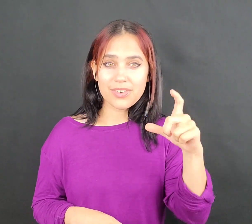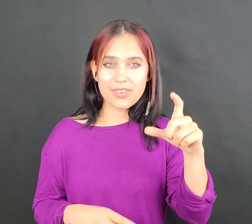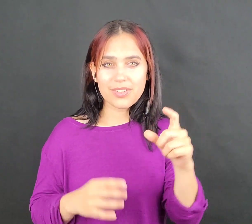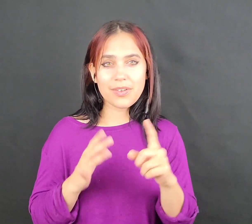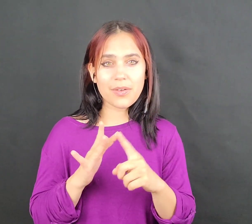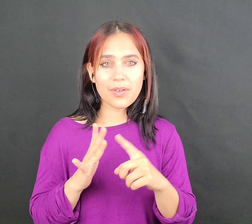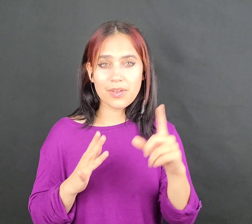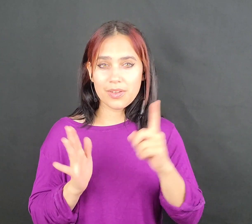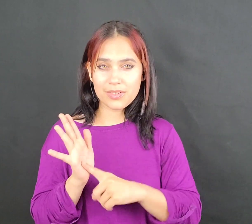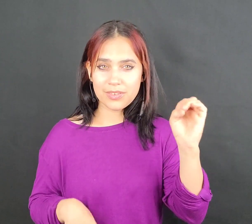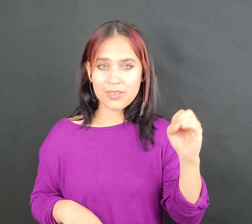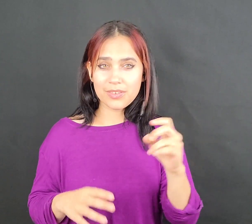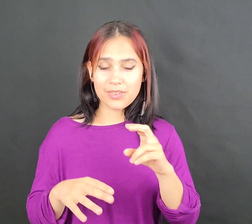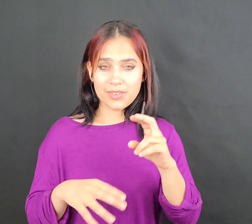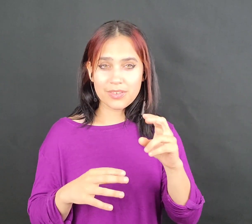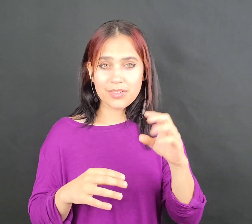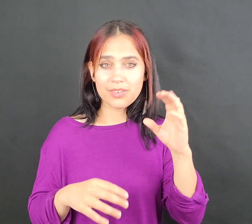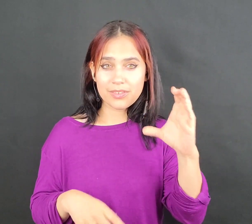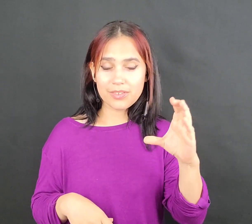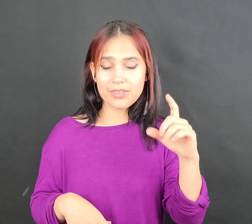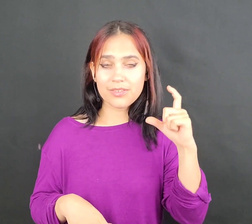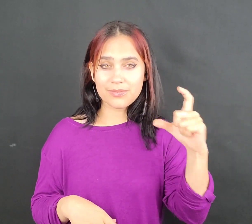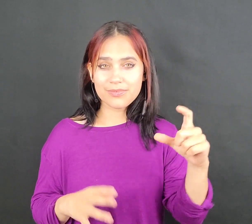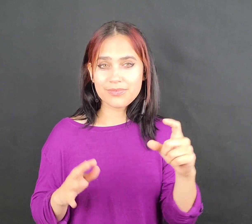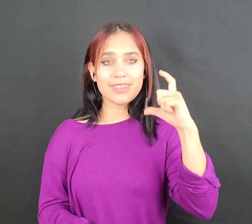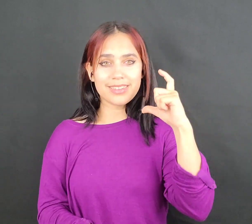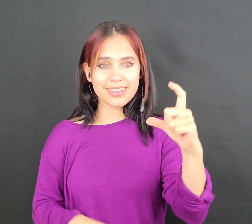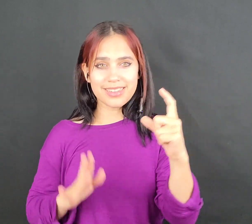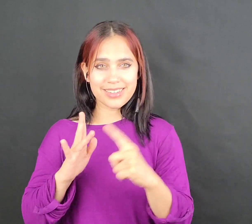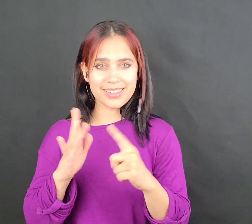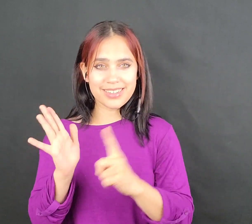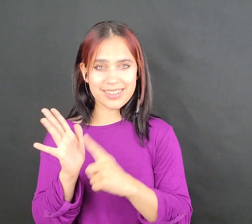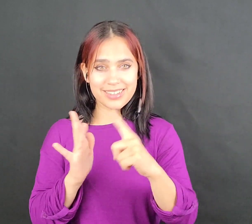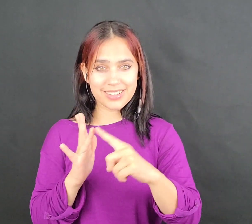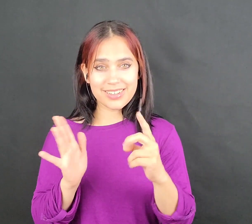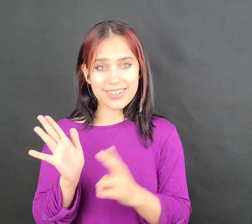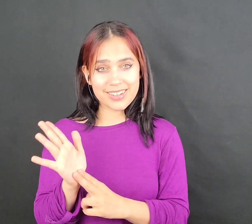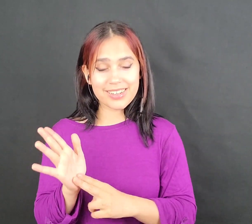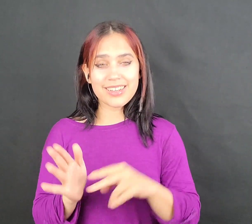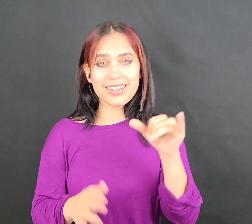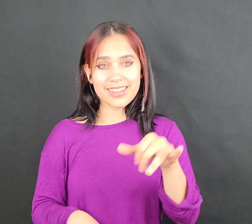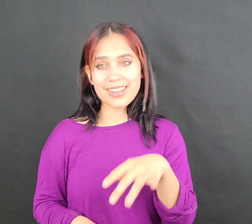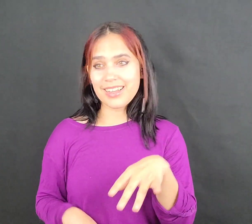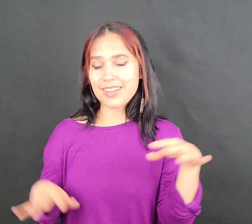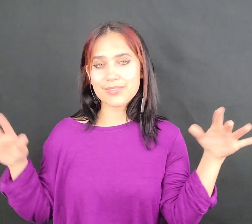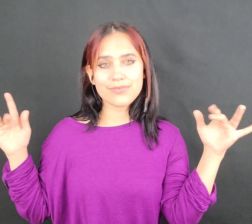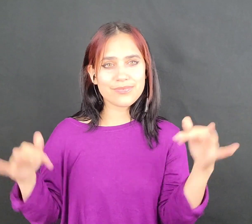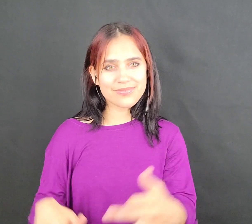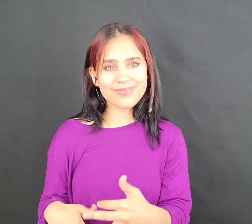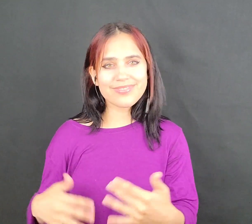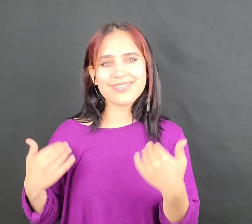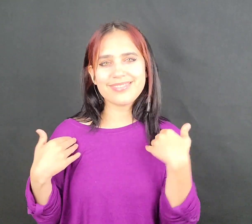union of stalactite with its complementary stalagmite, also known as a column or pillar.